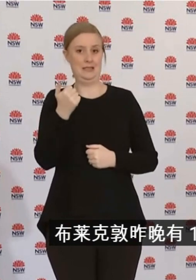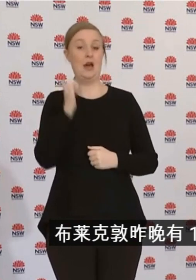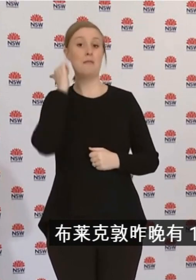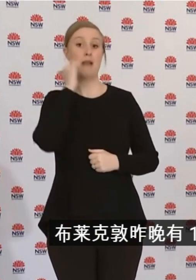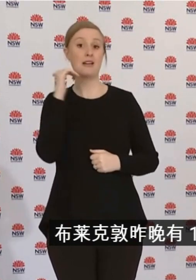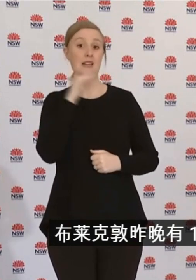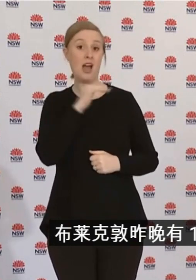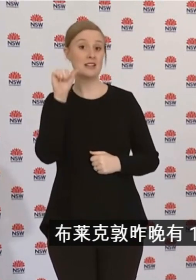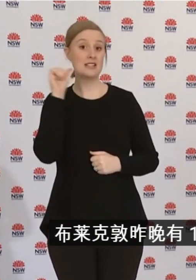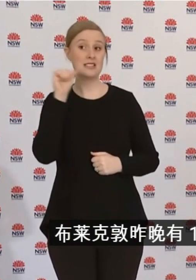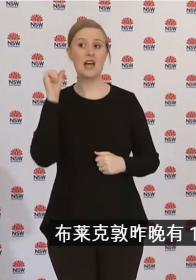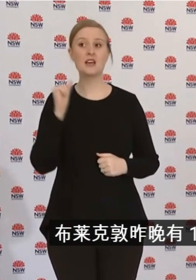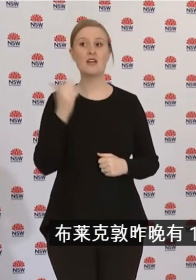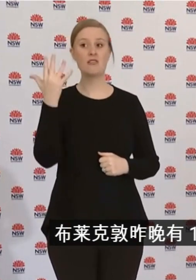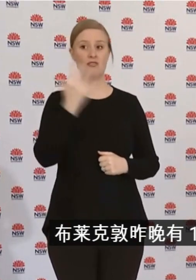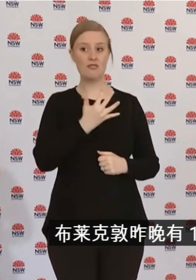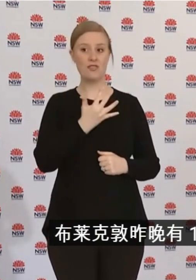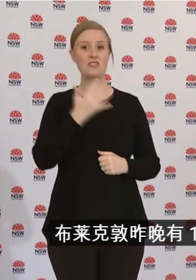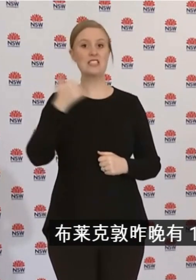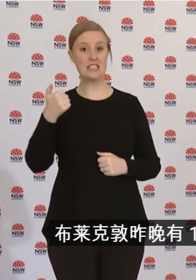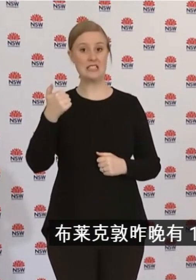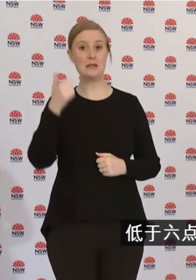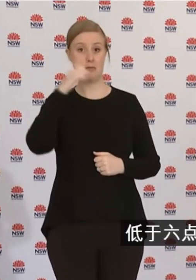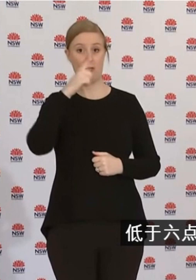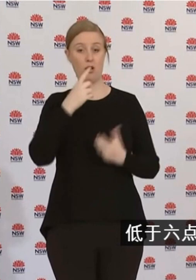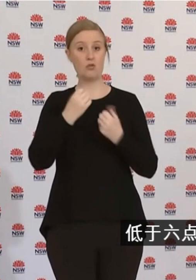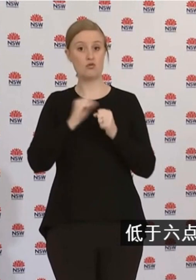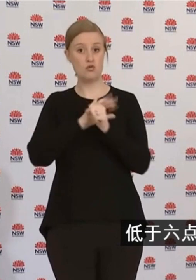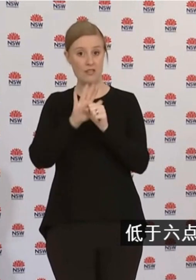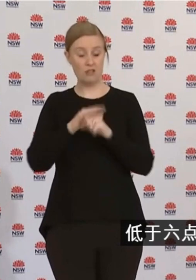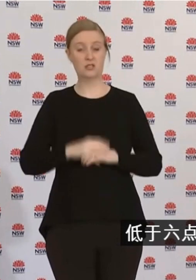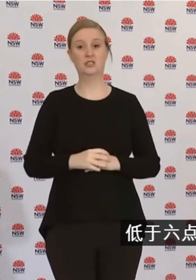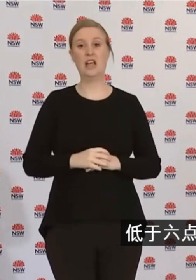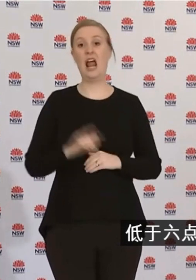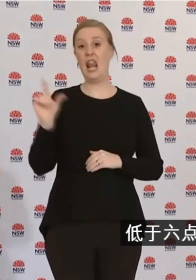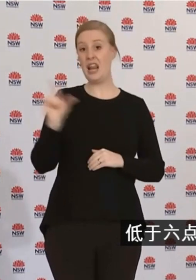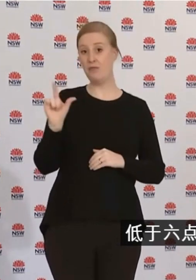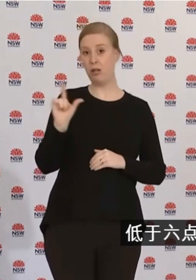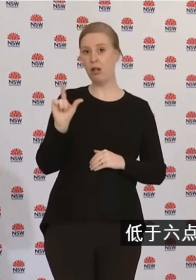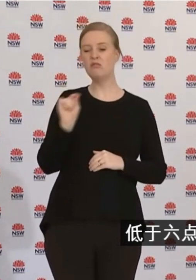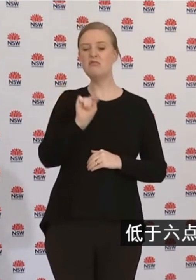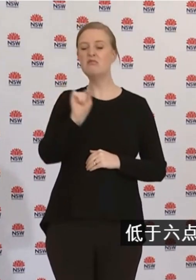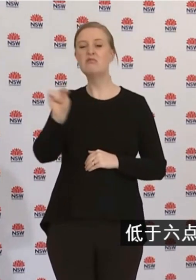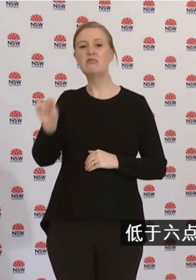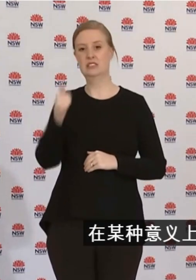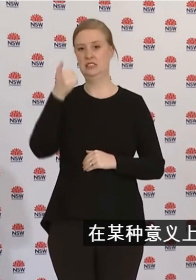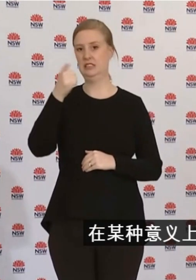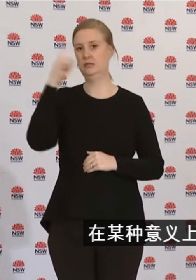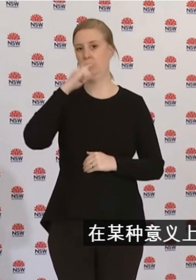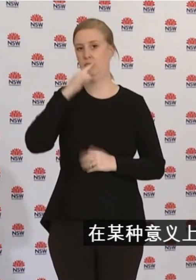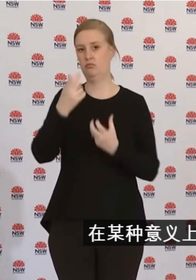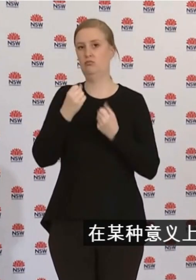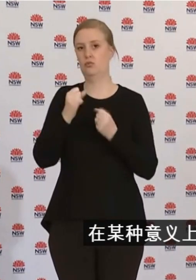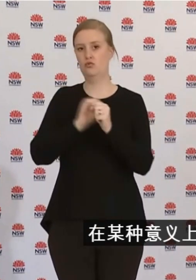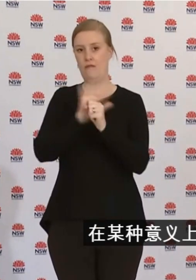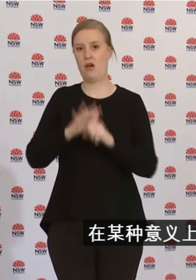to last night, and Liverpool, thankfully, is a little lower at 6. Now, I want to stress those numbers really speak